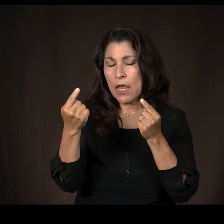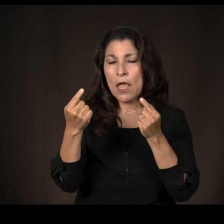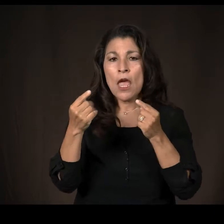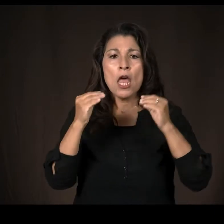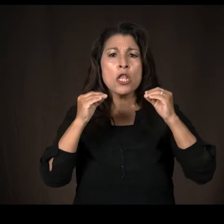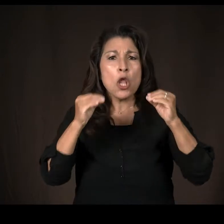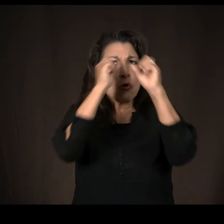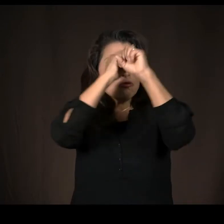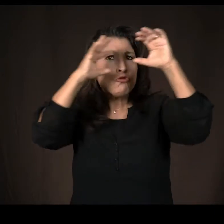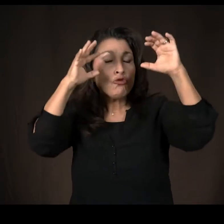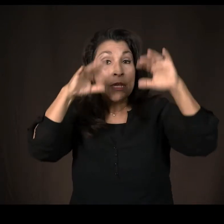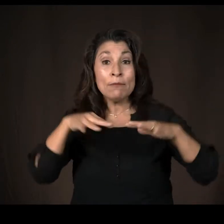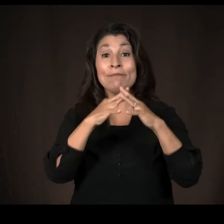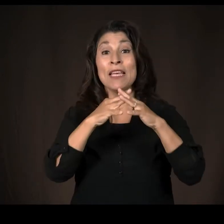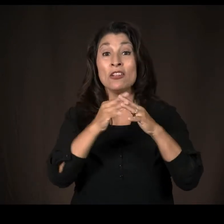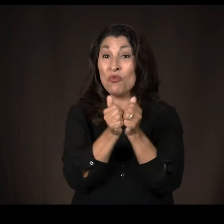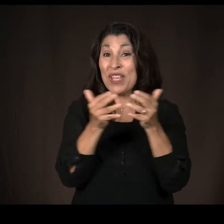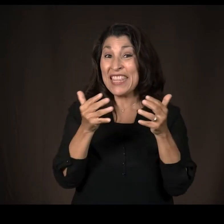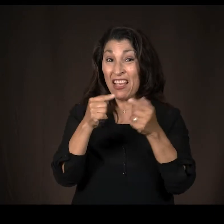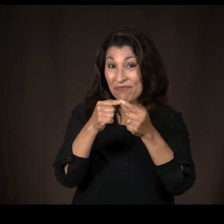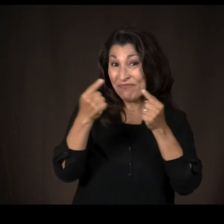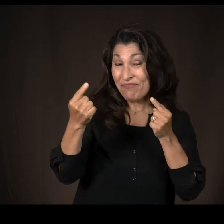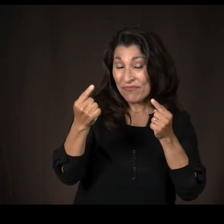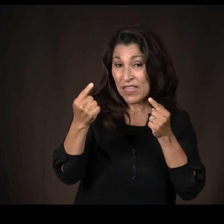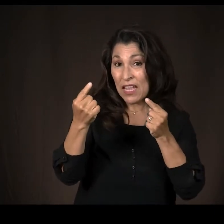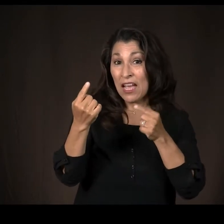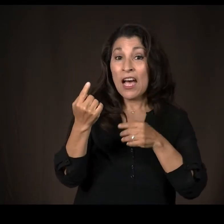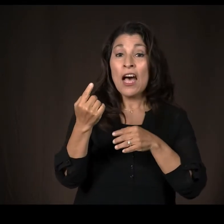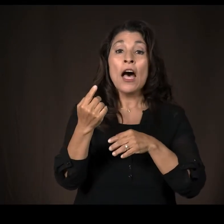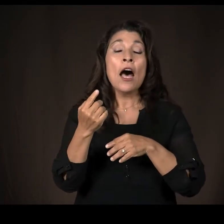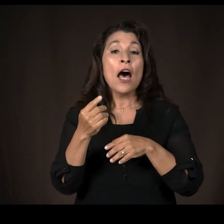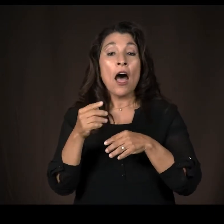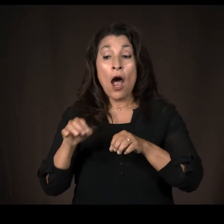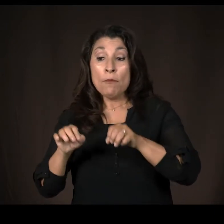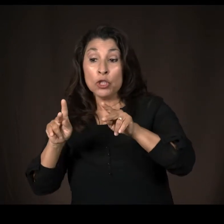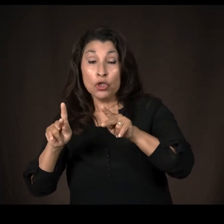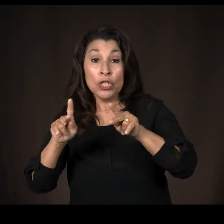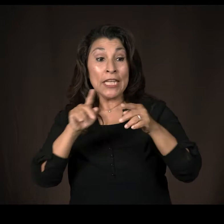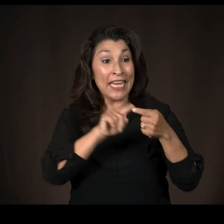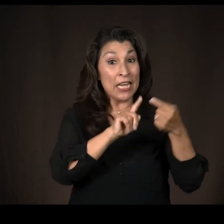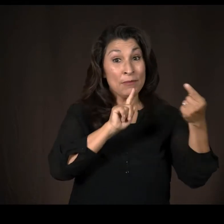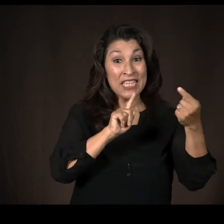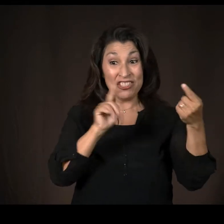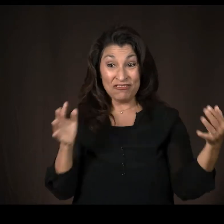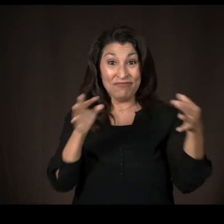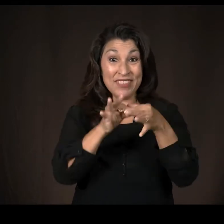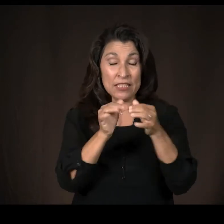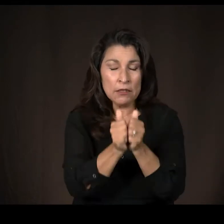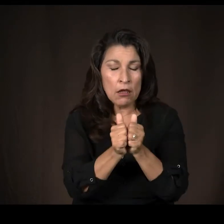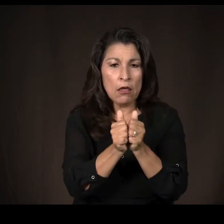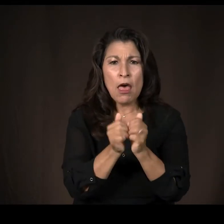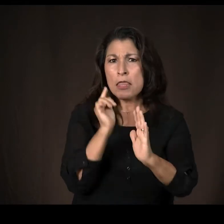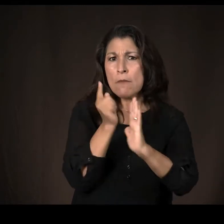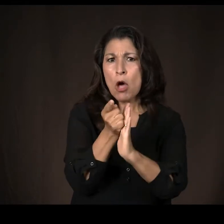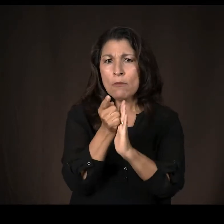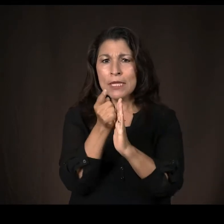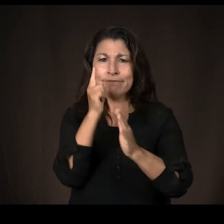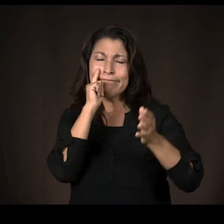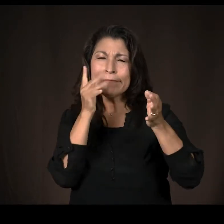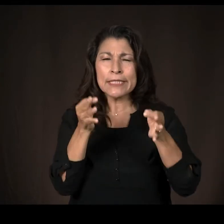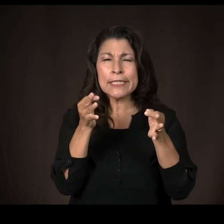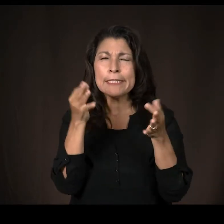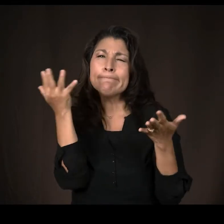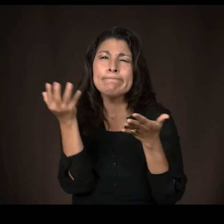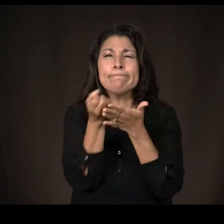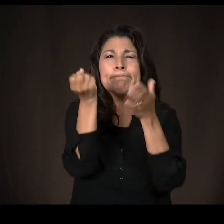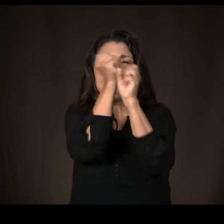No dream is ever built without opposition. Opportunity and opposition go together. The moment you decide to go after